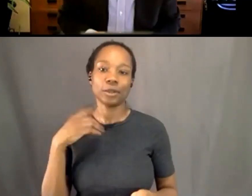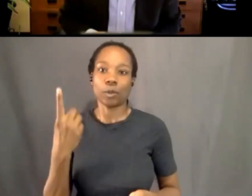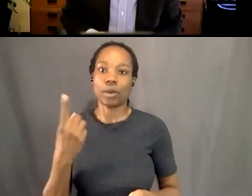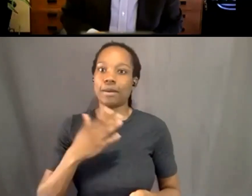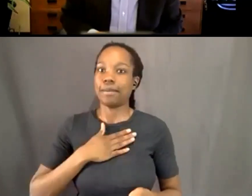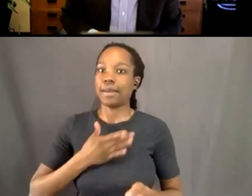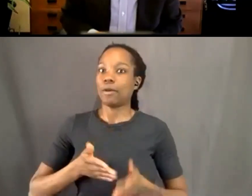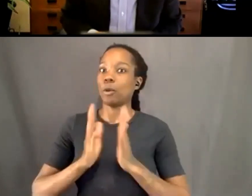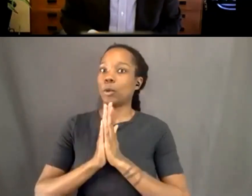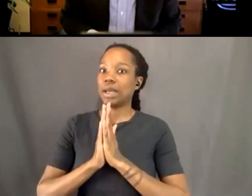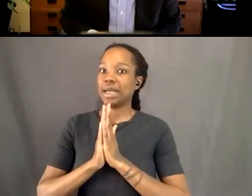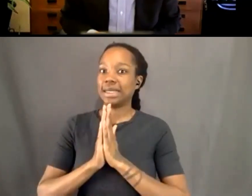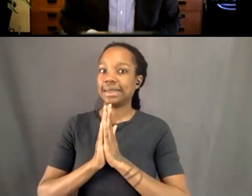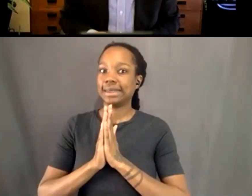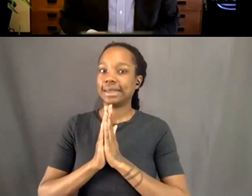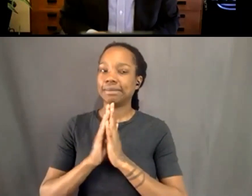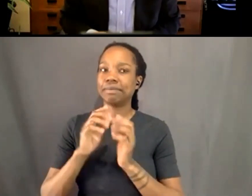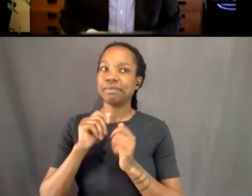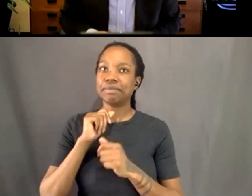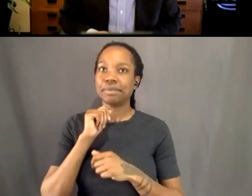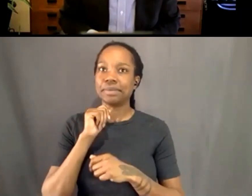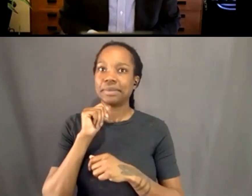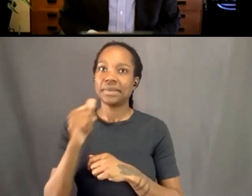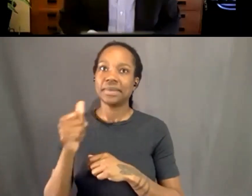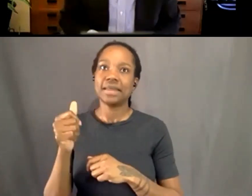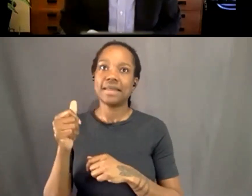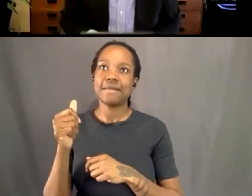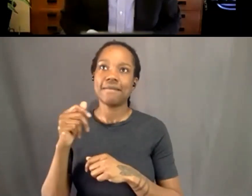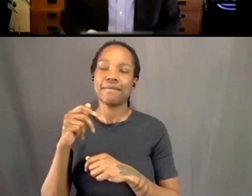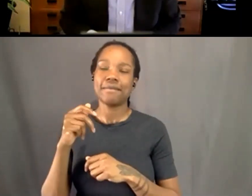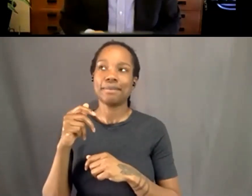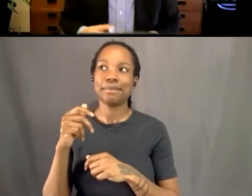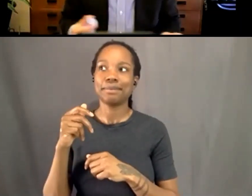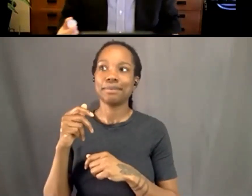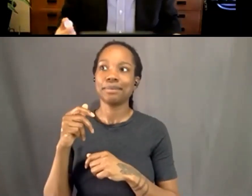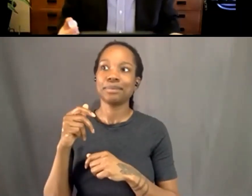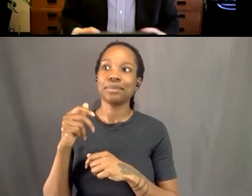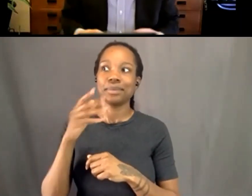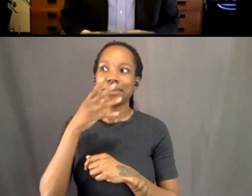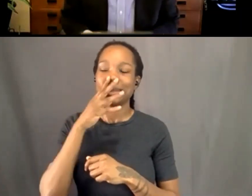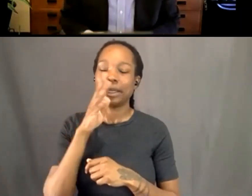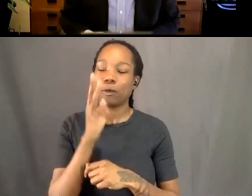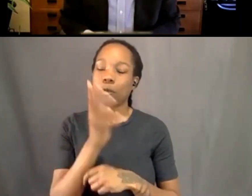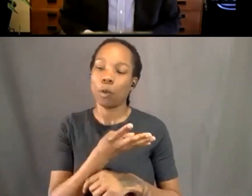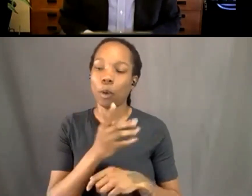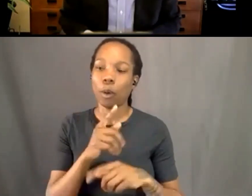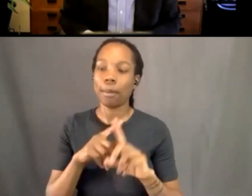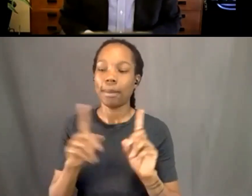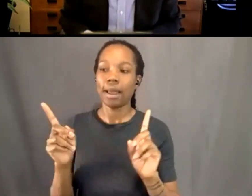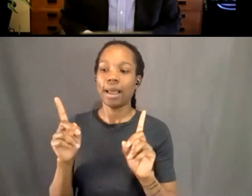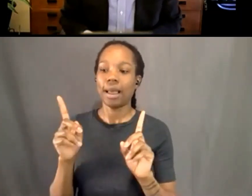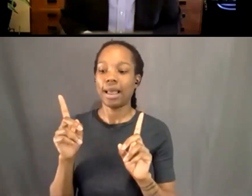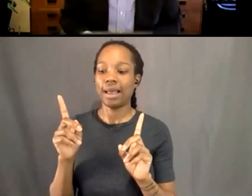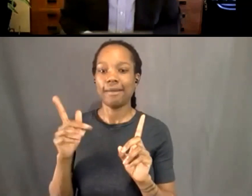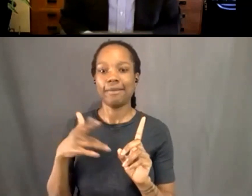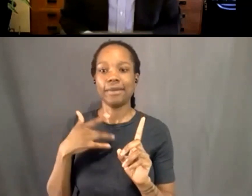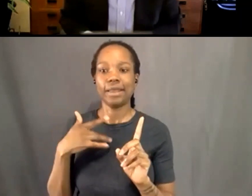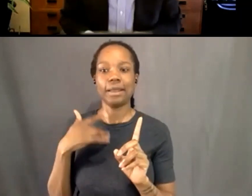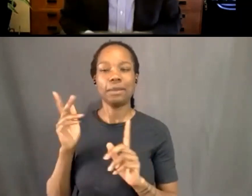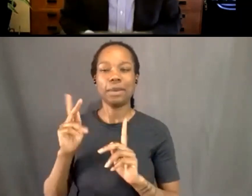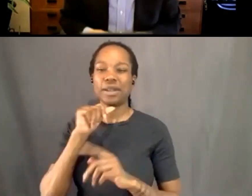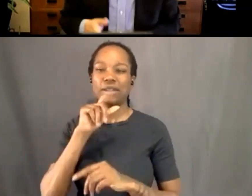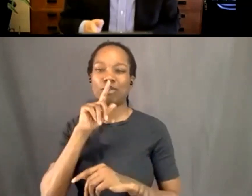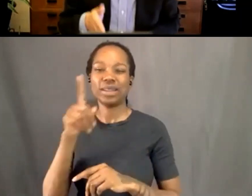didn't fall on deaf ears, but it was so out there that nobody really could take it seriously, was to